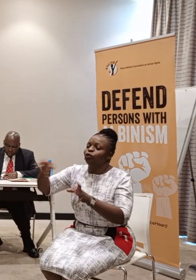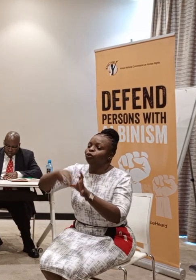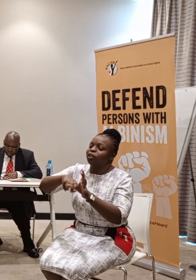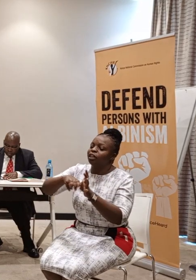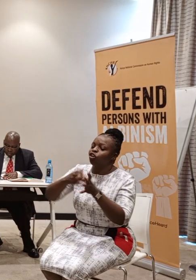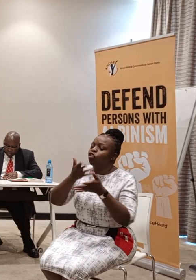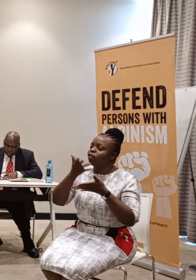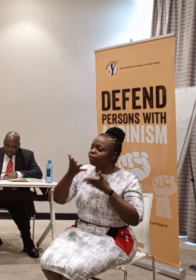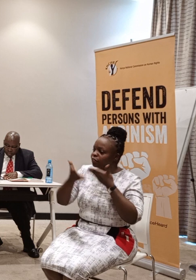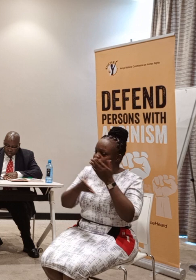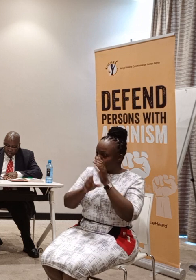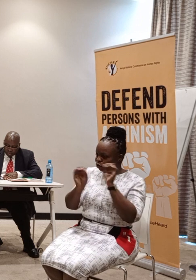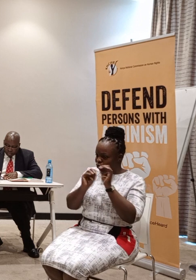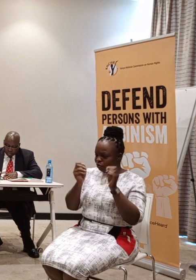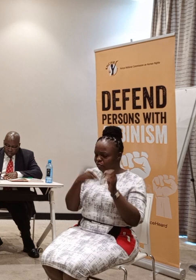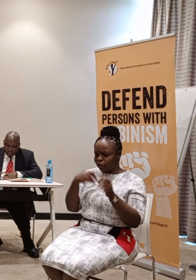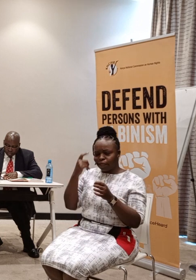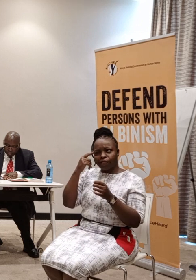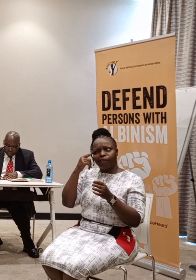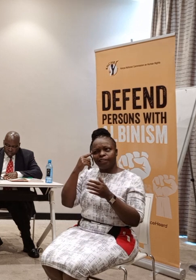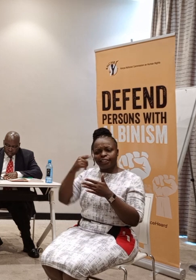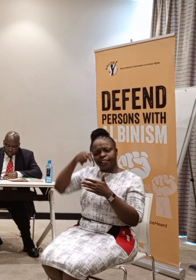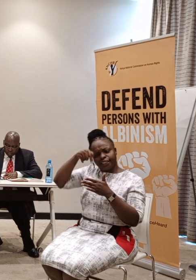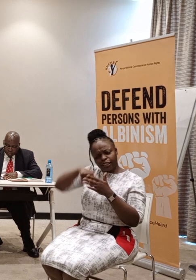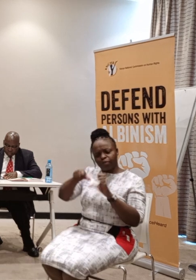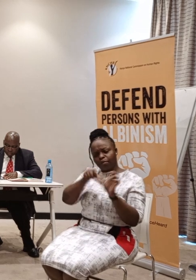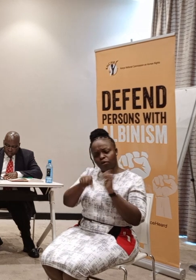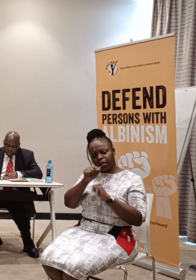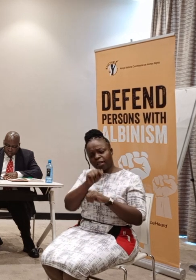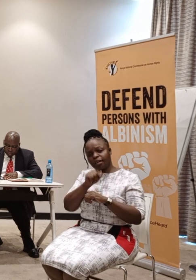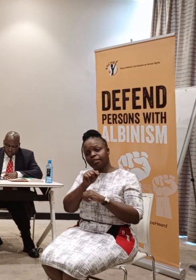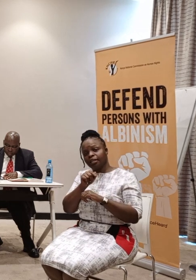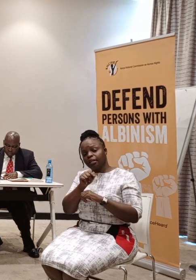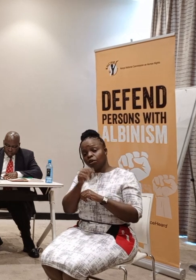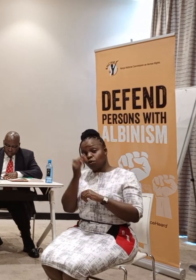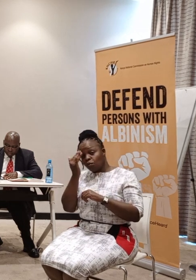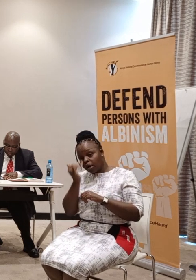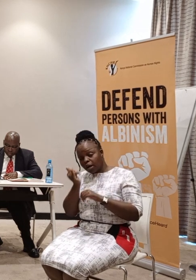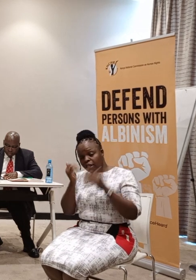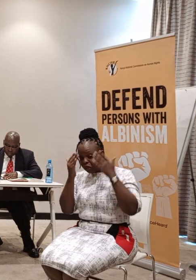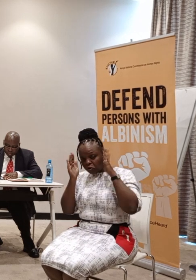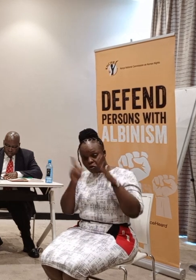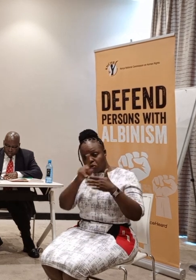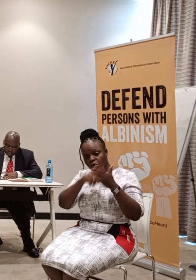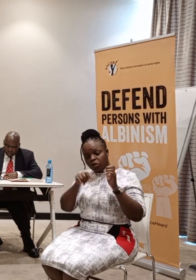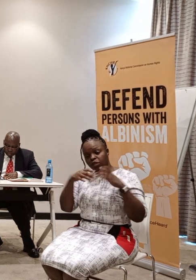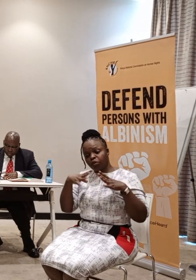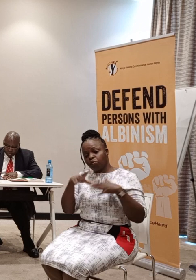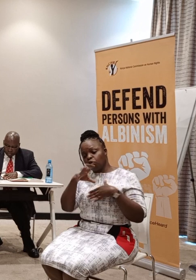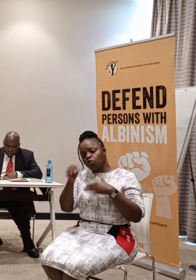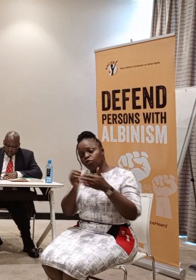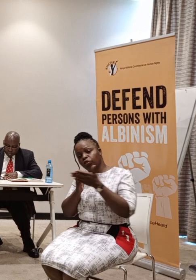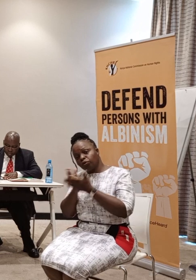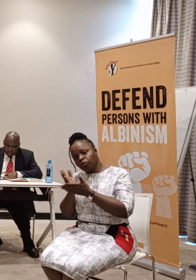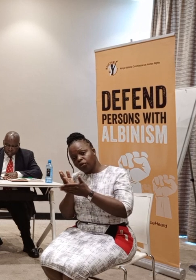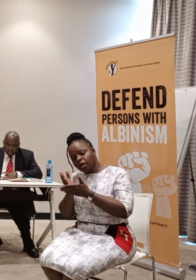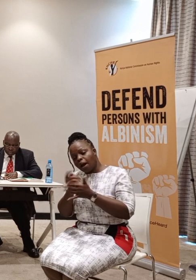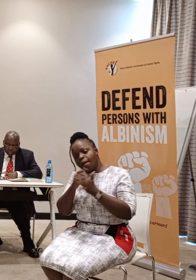about it, because I thought like they don't know what these people go through, and yet they are going to